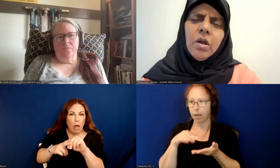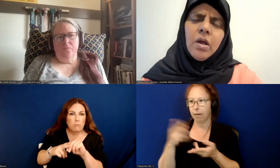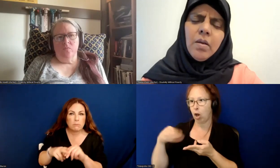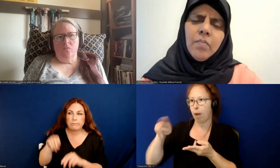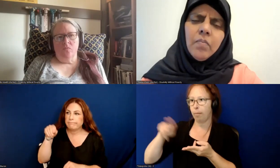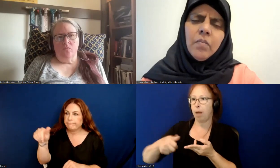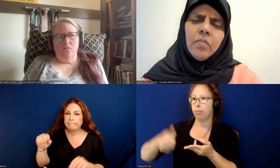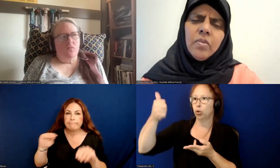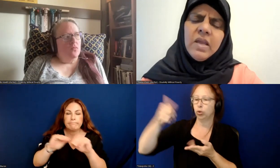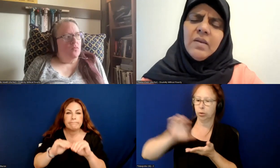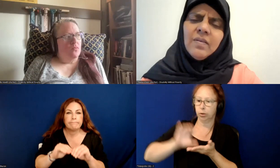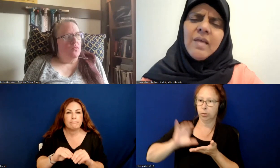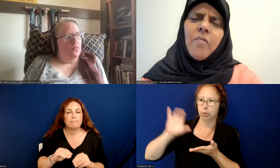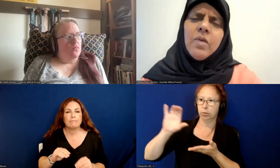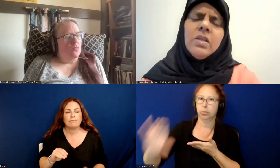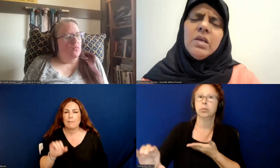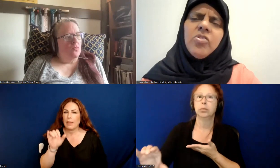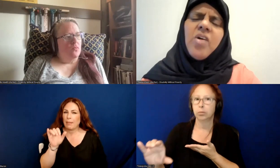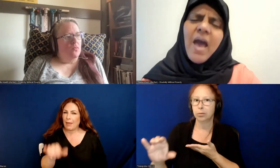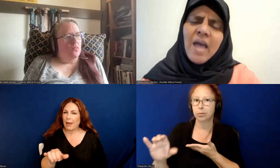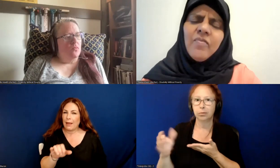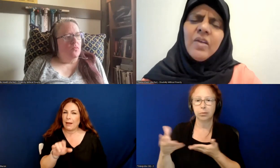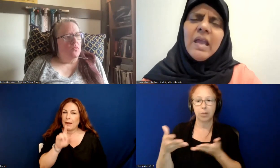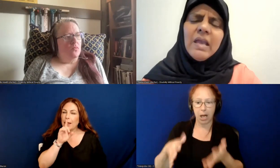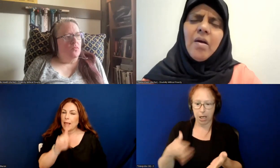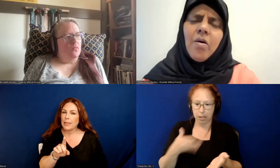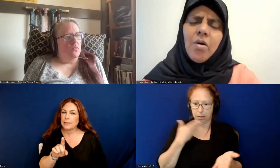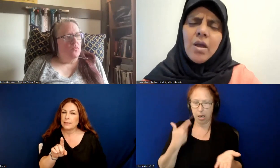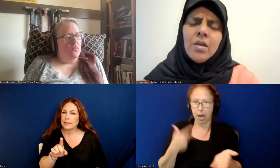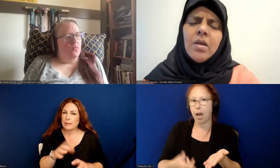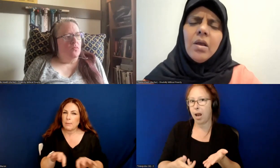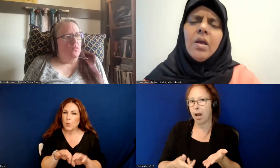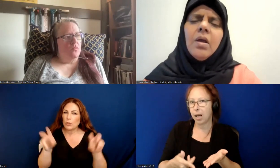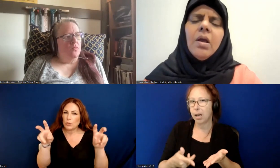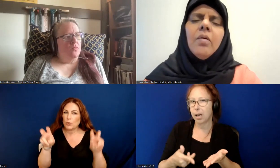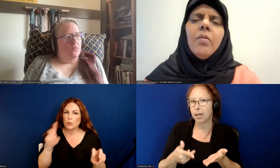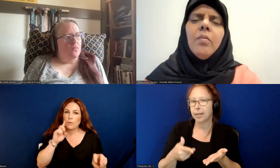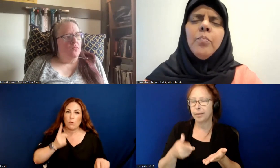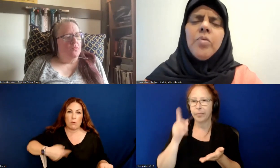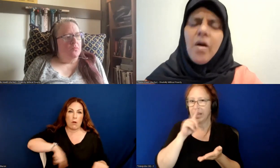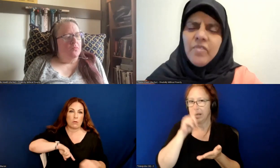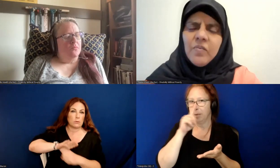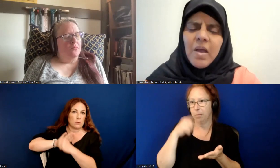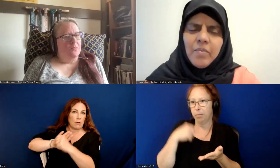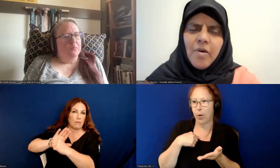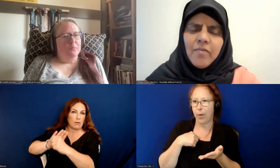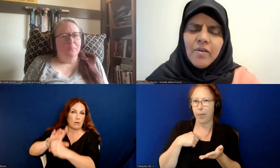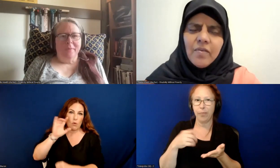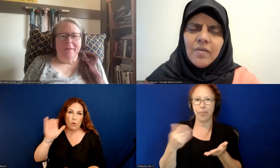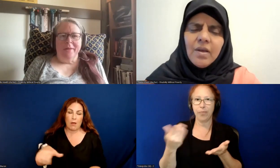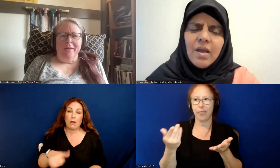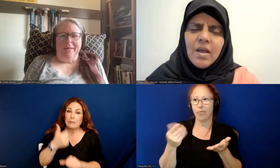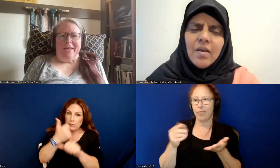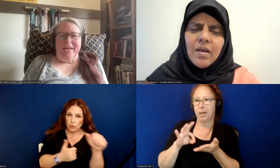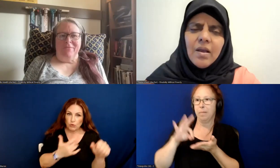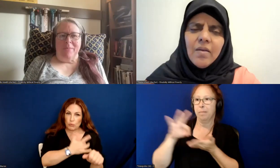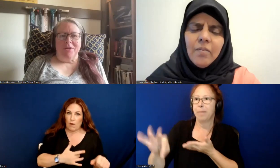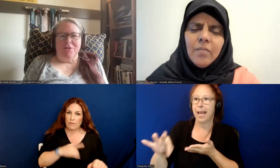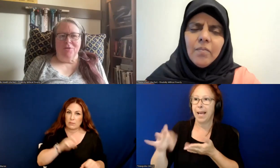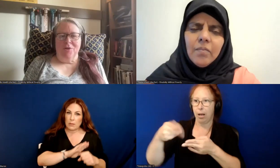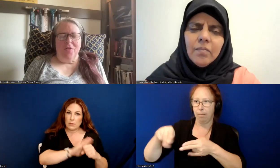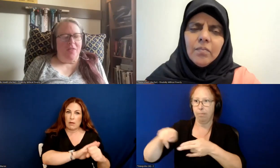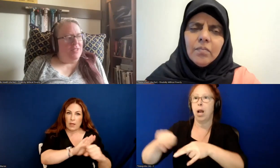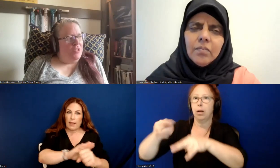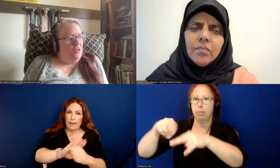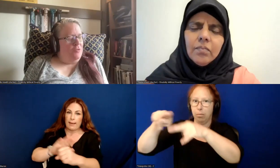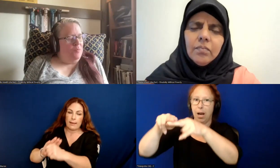also things that we need to advocate on province by province. Yeah,